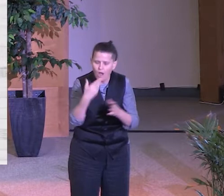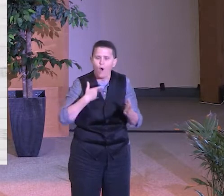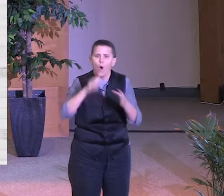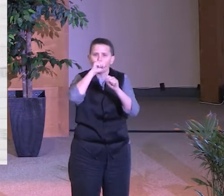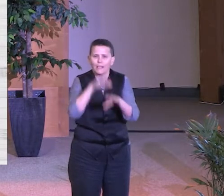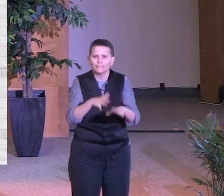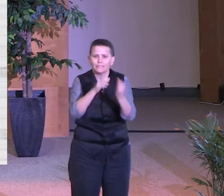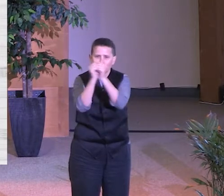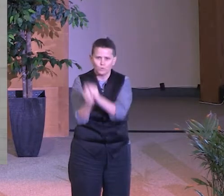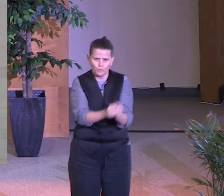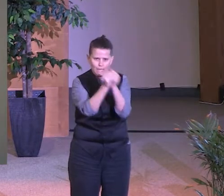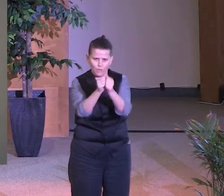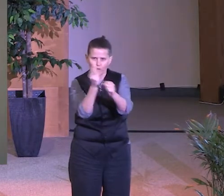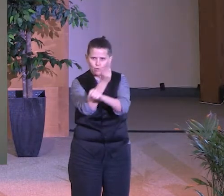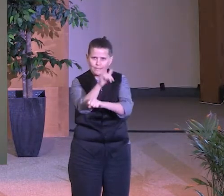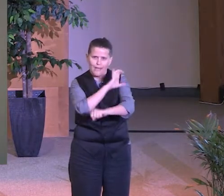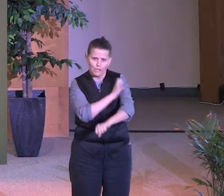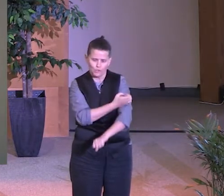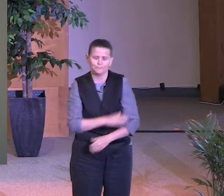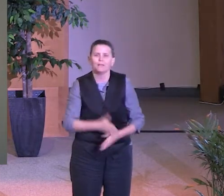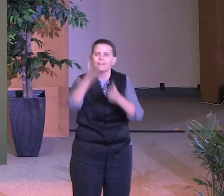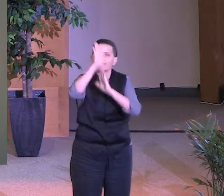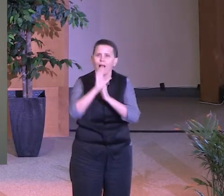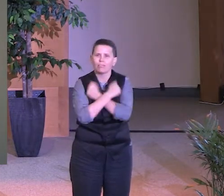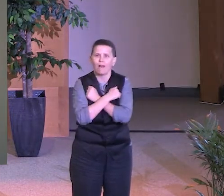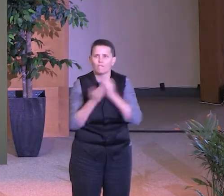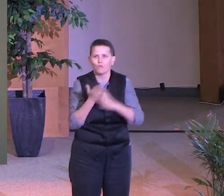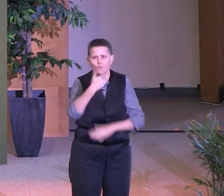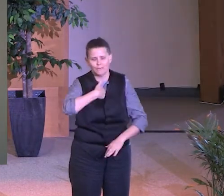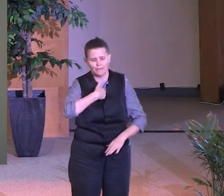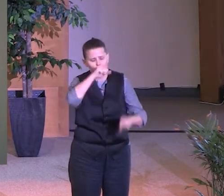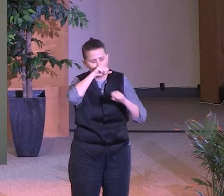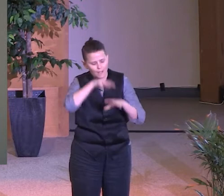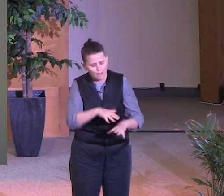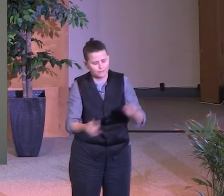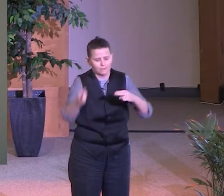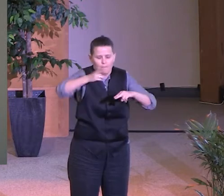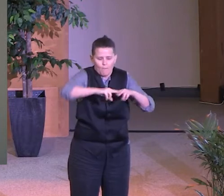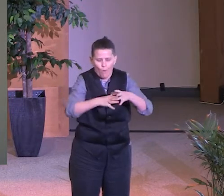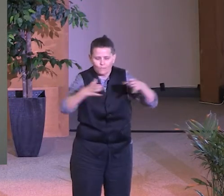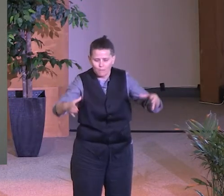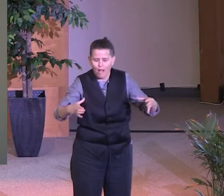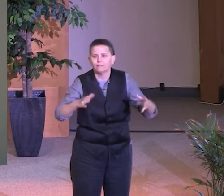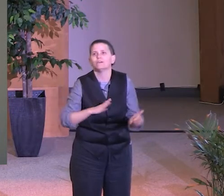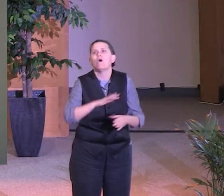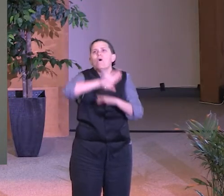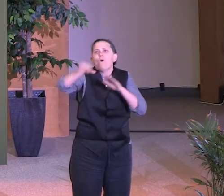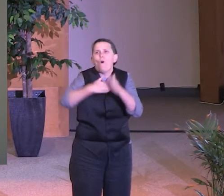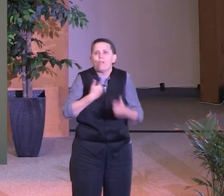together using that energy. Divine love through me blesses and